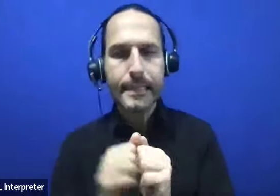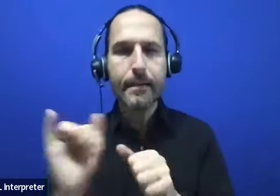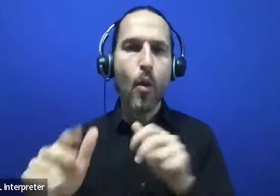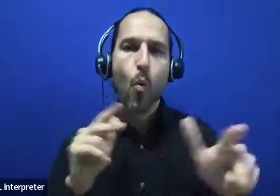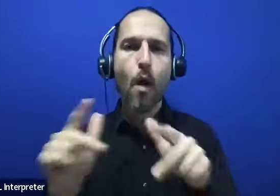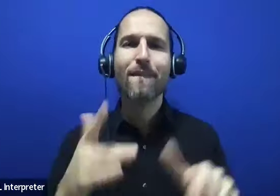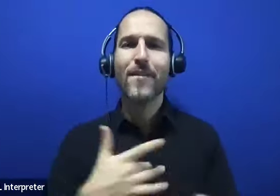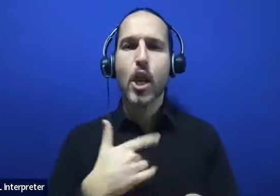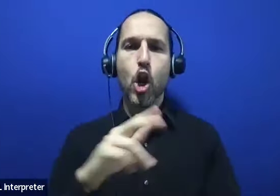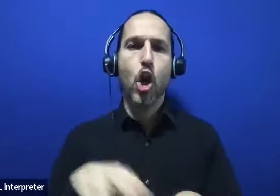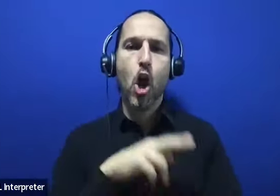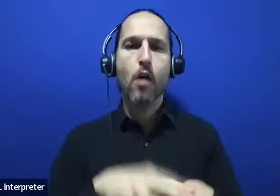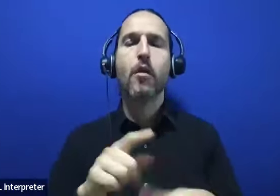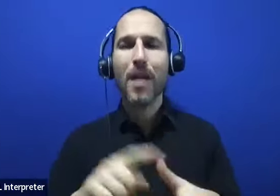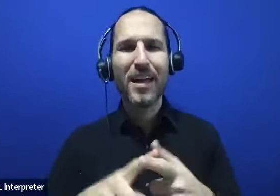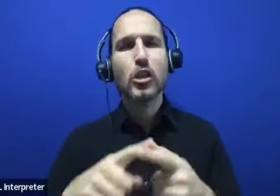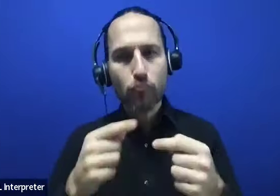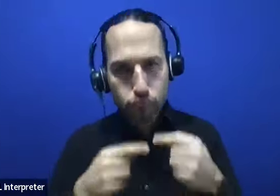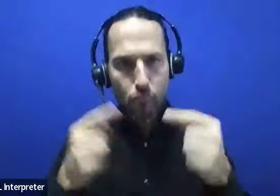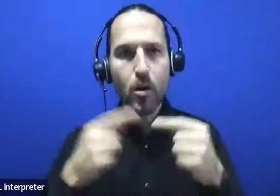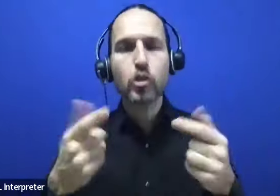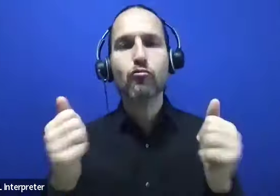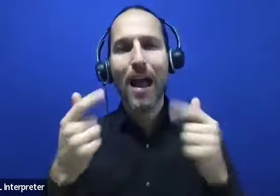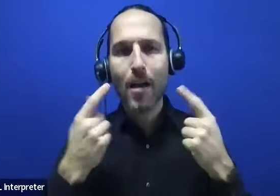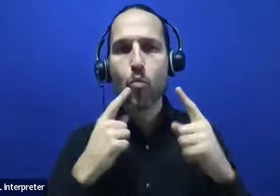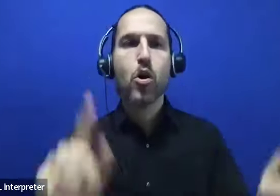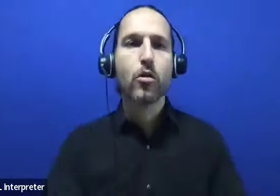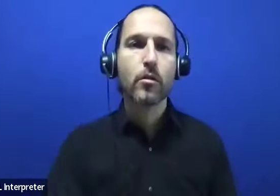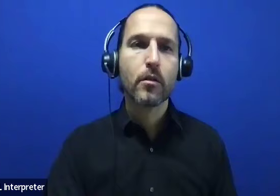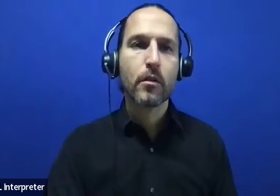becomes fairly normal, but they're working very hard to make that happen.